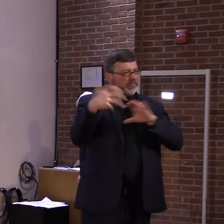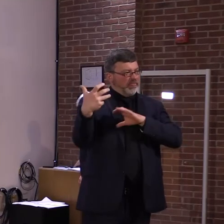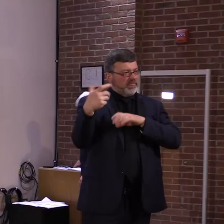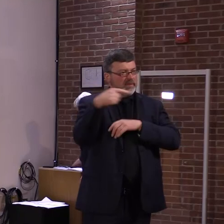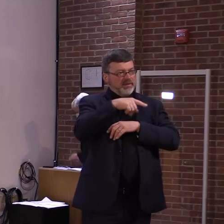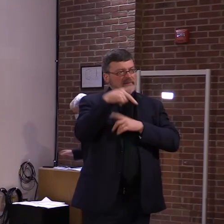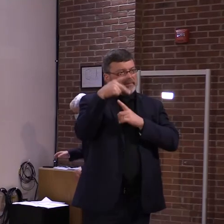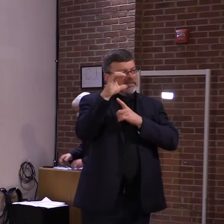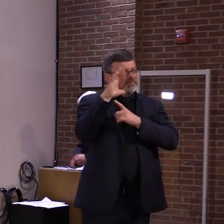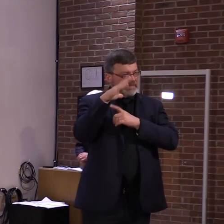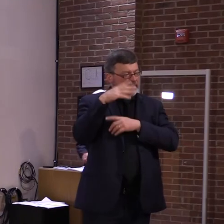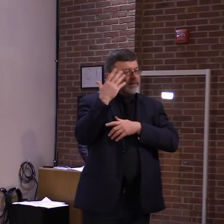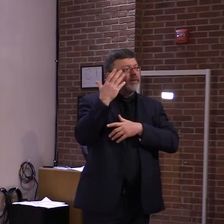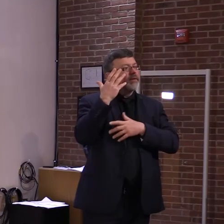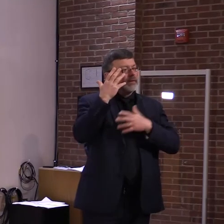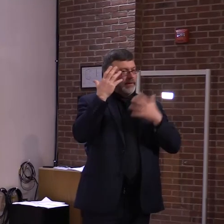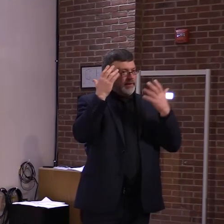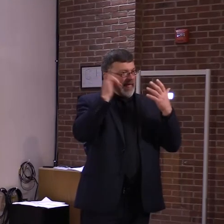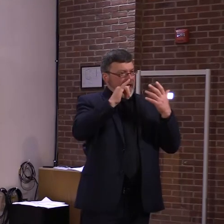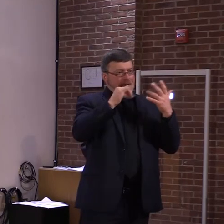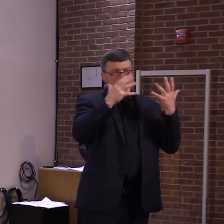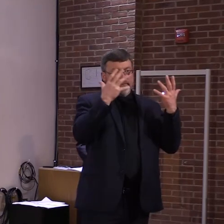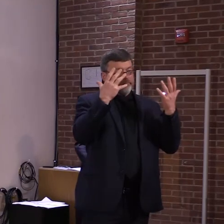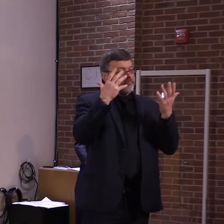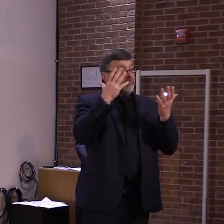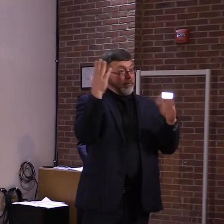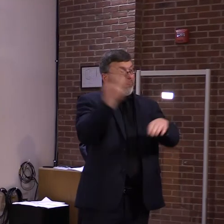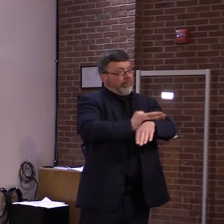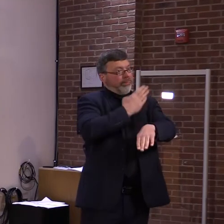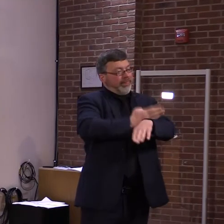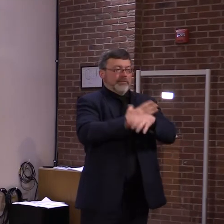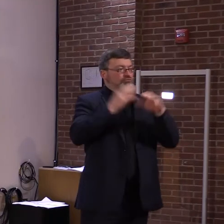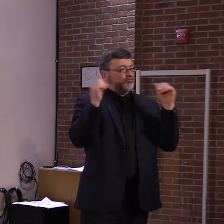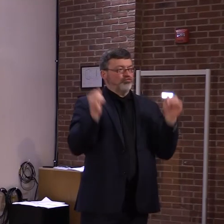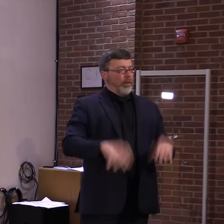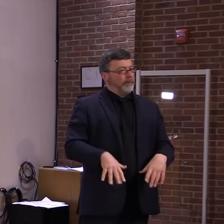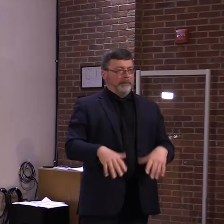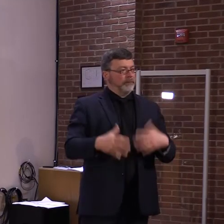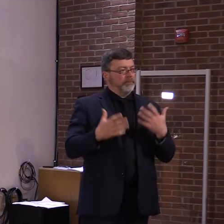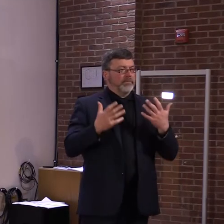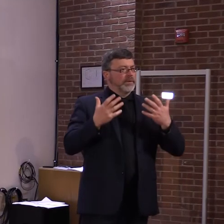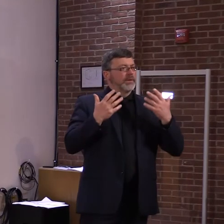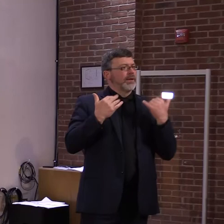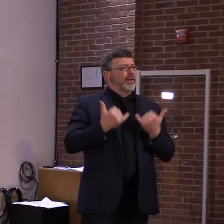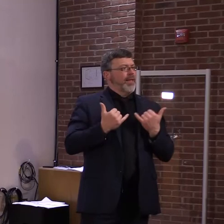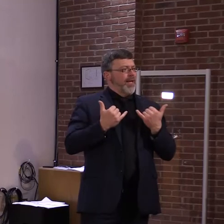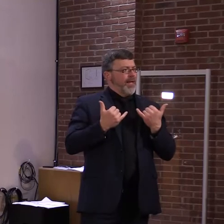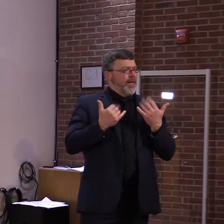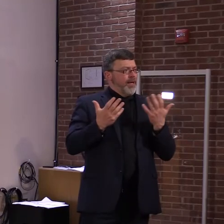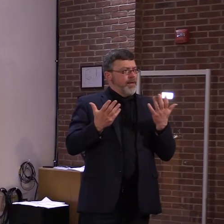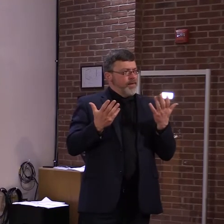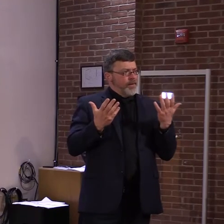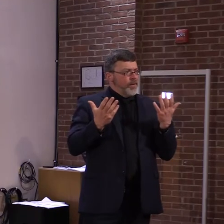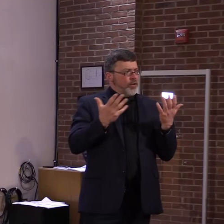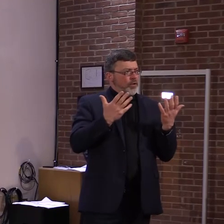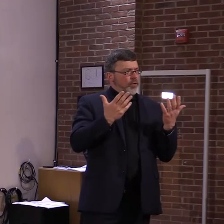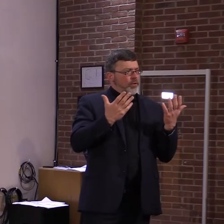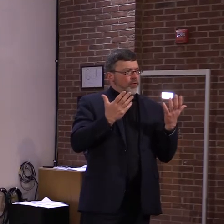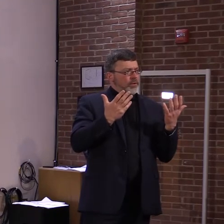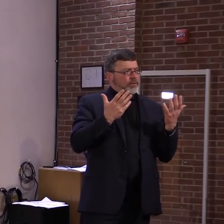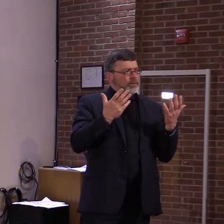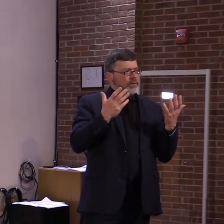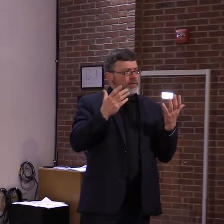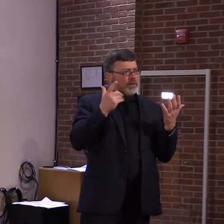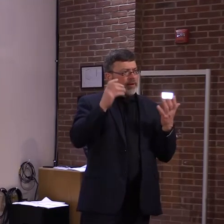of the PCBs in the majority of the buildings at the high school fell below the EPA's guidance, do you think that this measure is warranted?